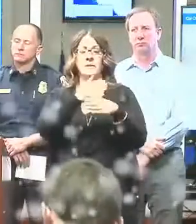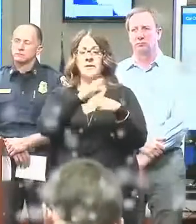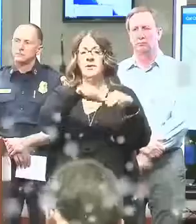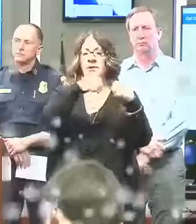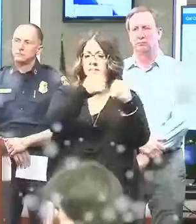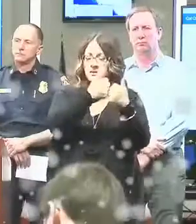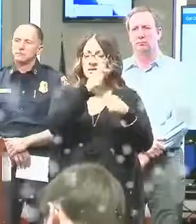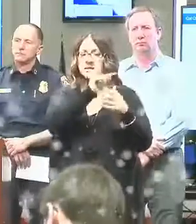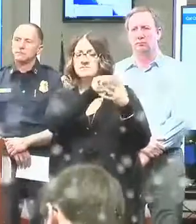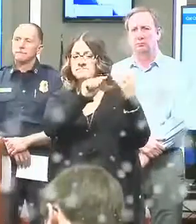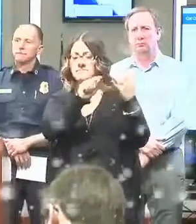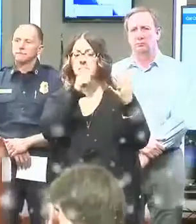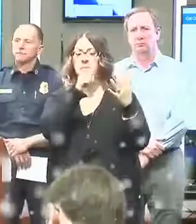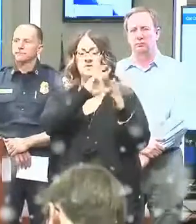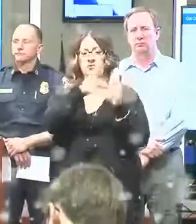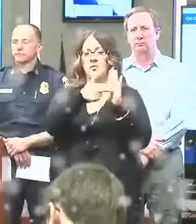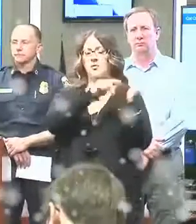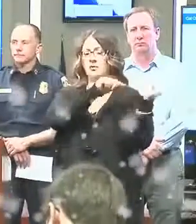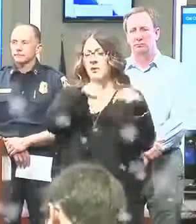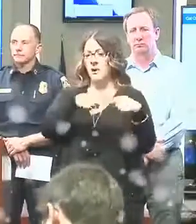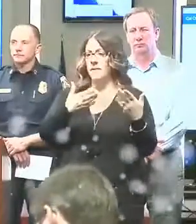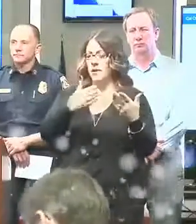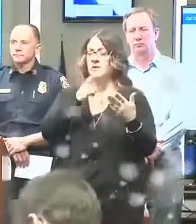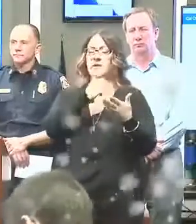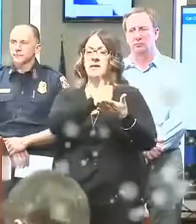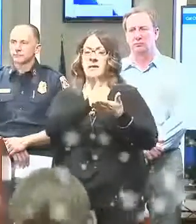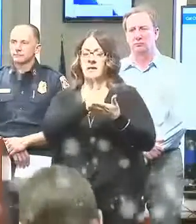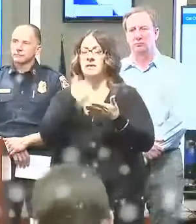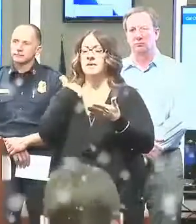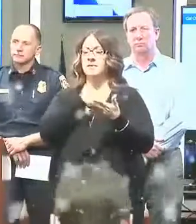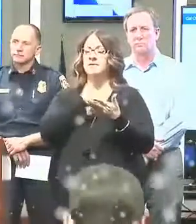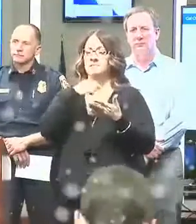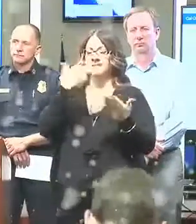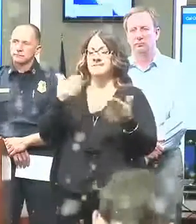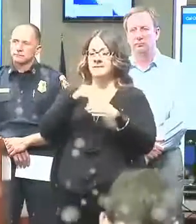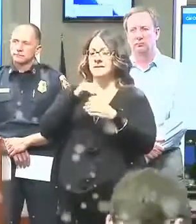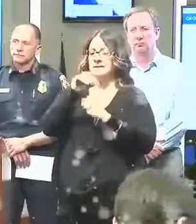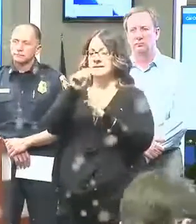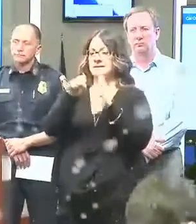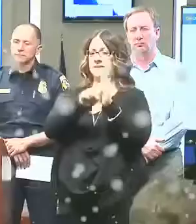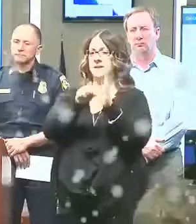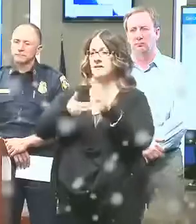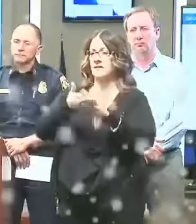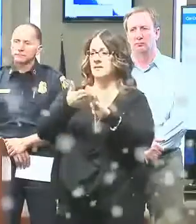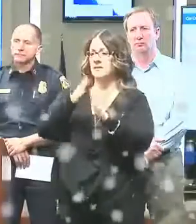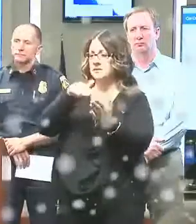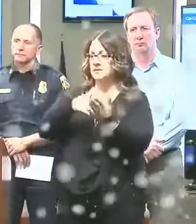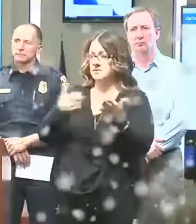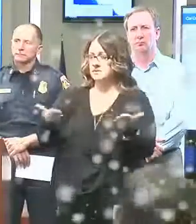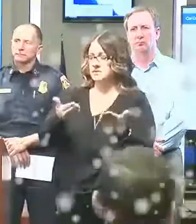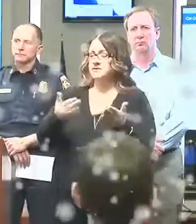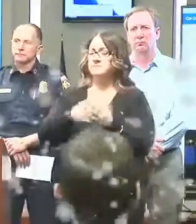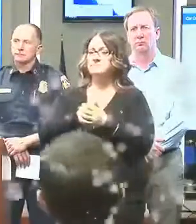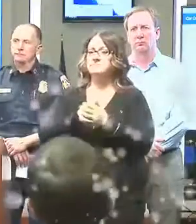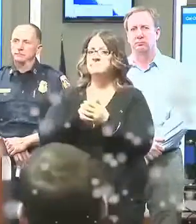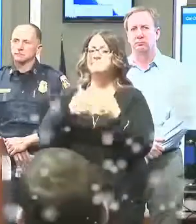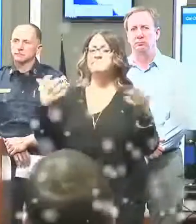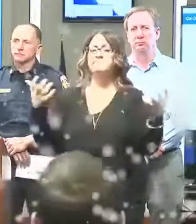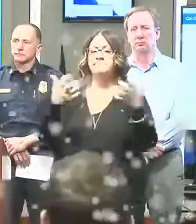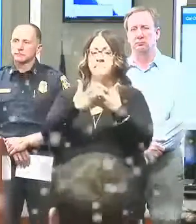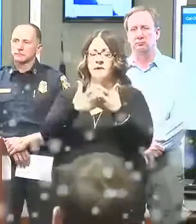a role have been activated and are here at the State Operations Center. This is a combined effort in support of